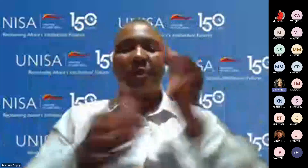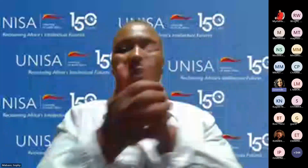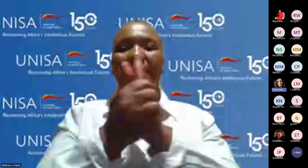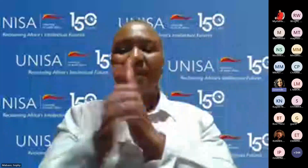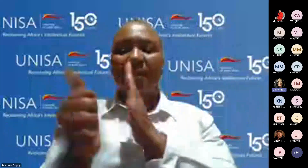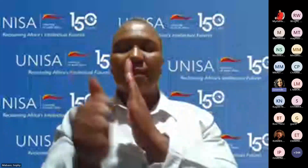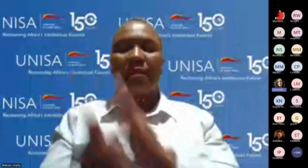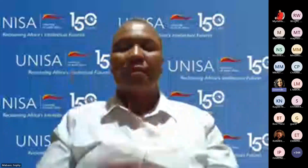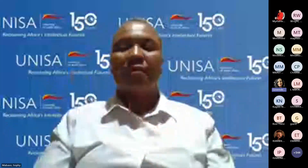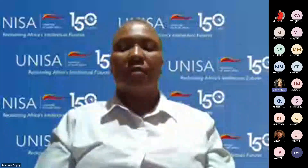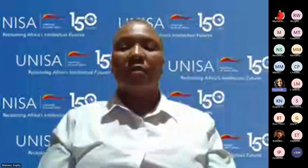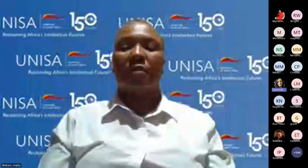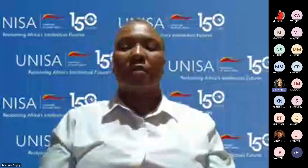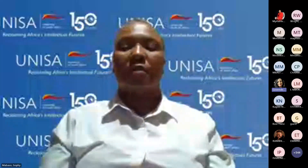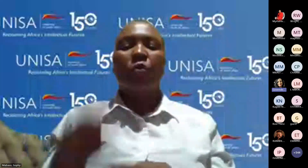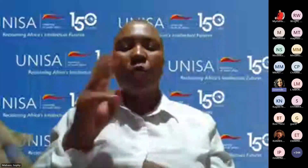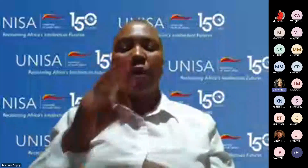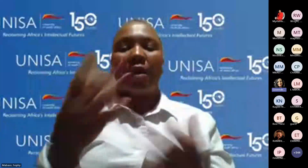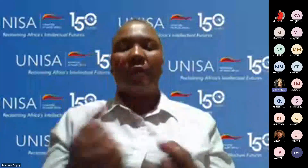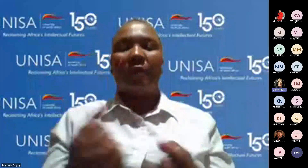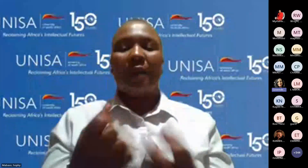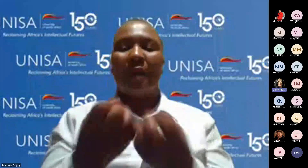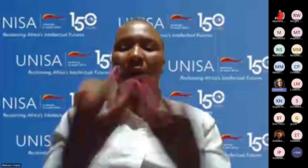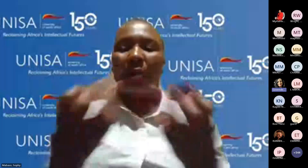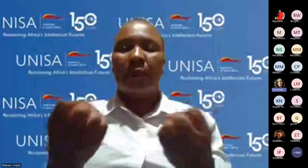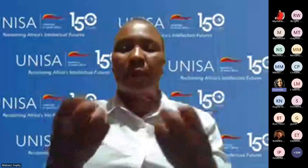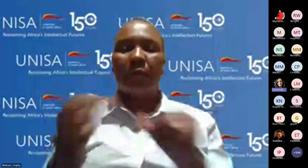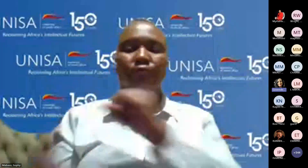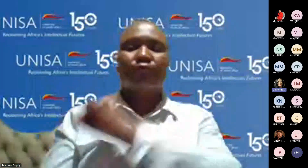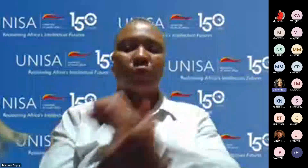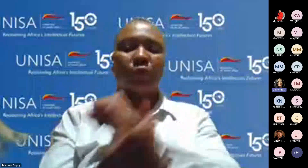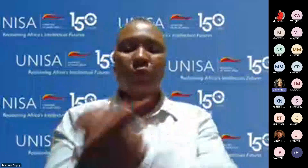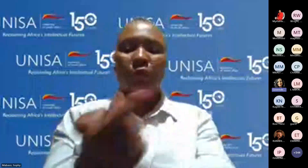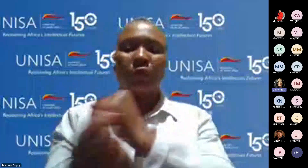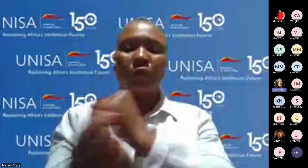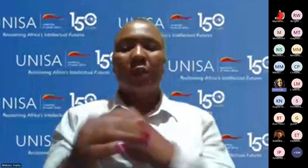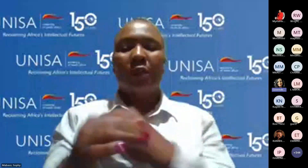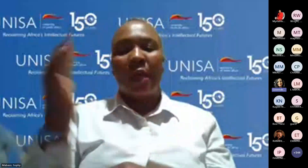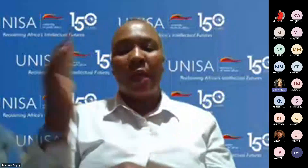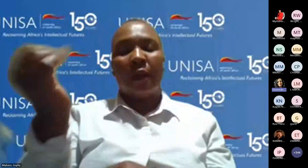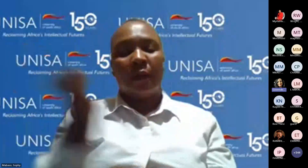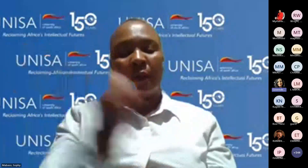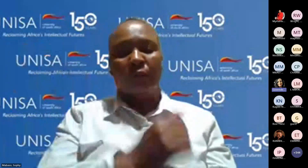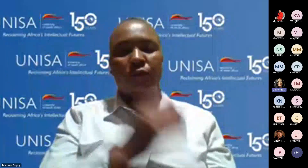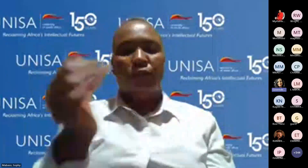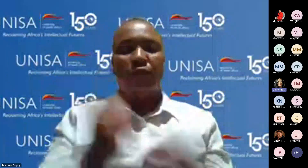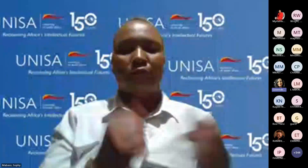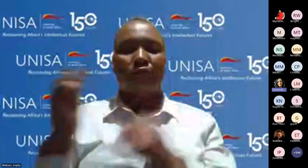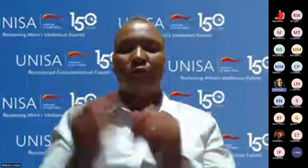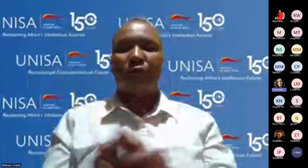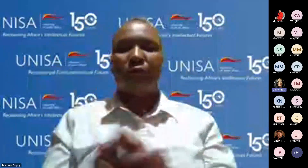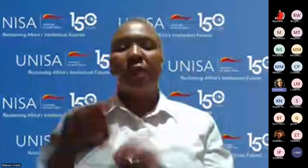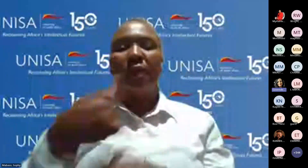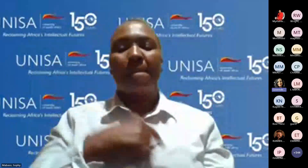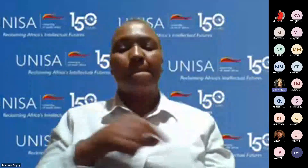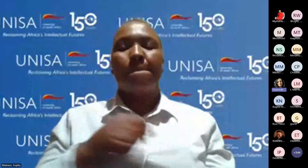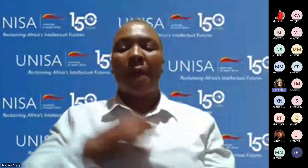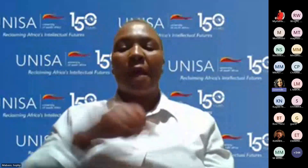right? We are having a number of webinars that's forthcoming on My